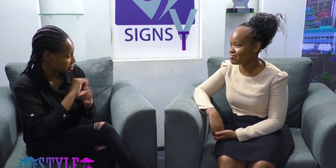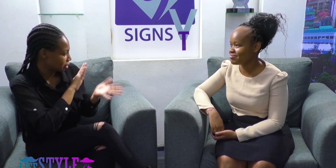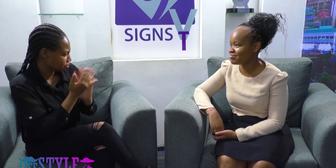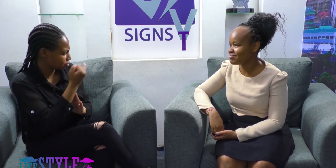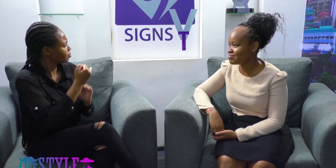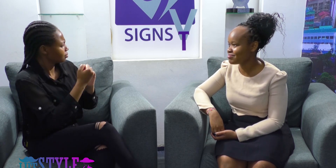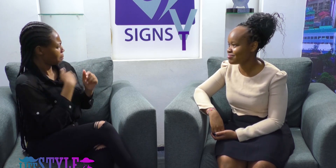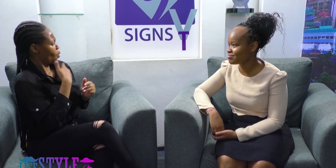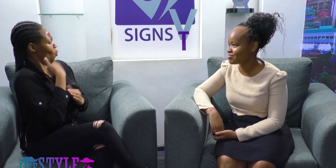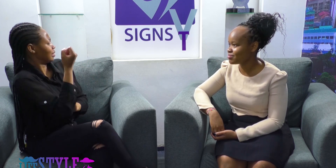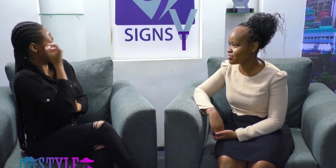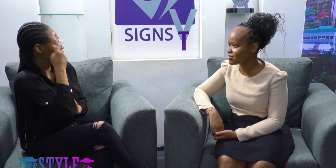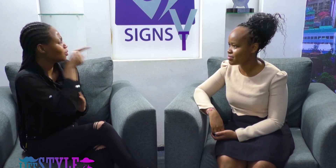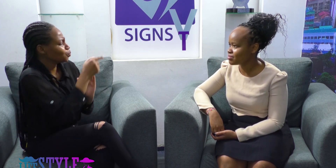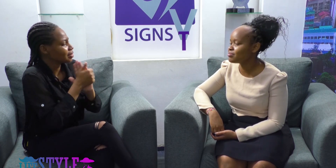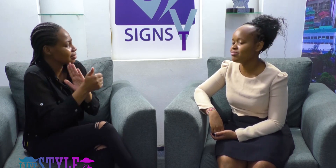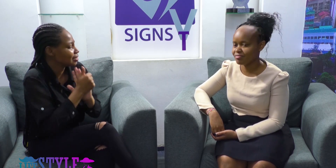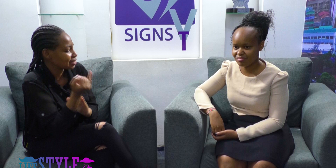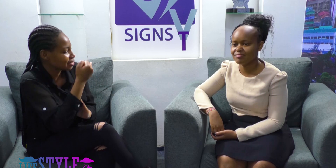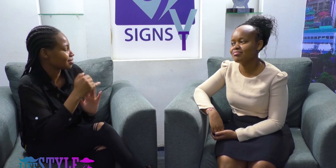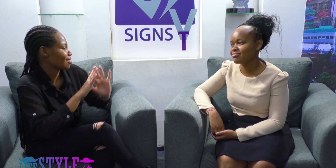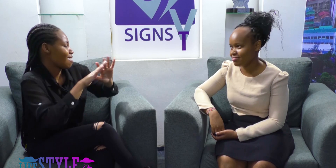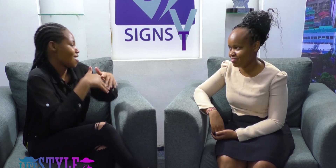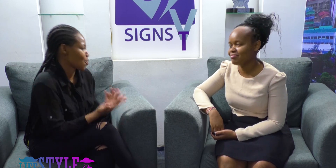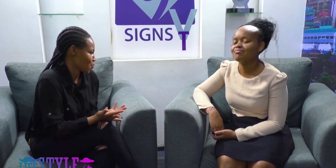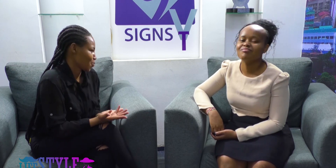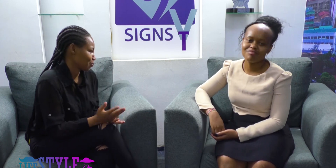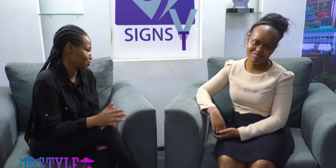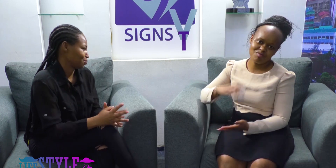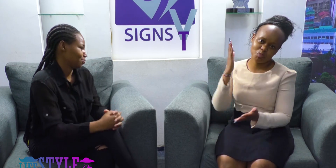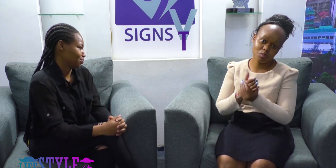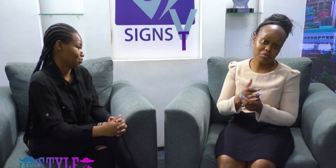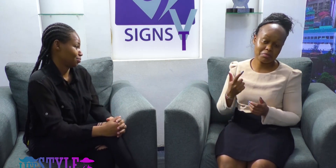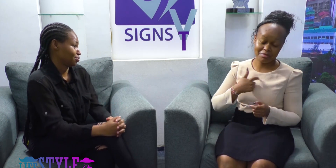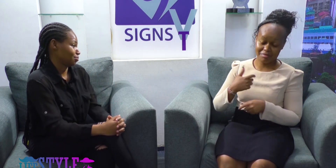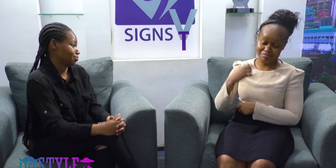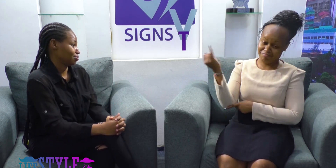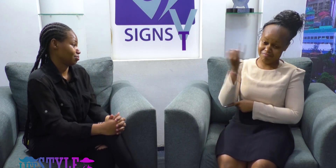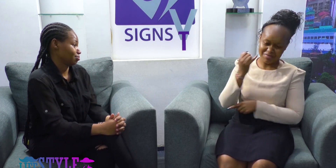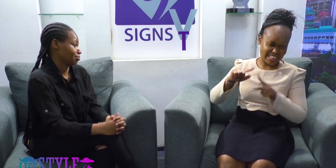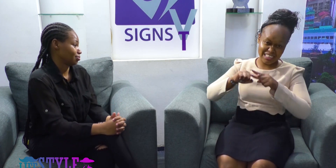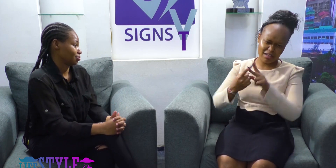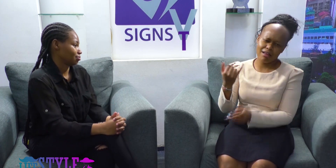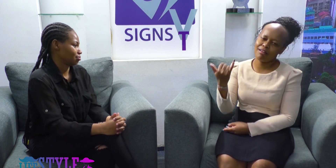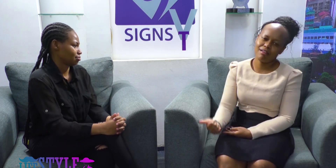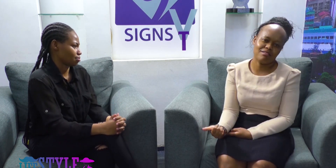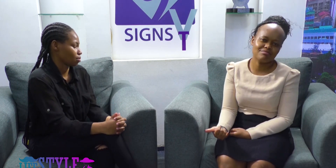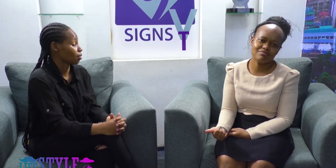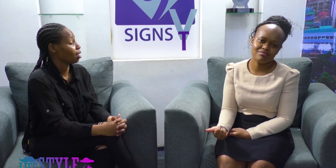you that this training will enhance your media personnel skills. So tell us about how you are drawing. I